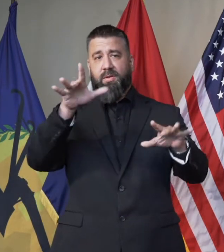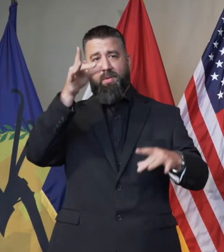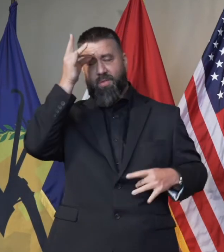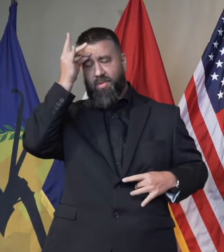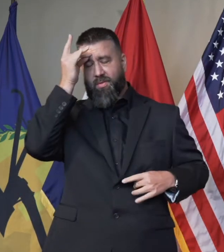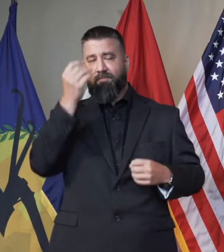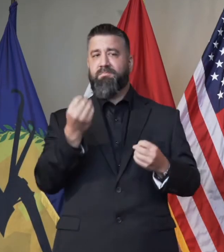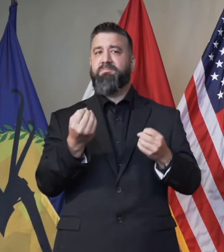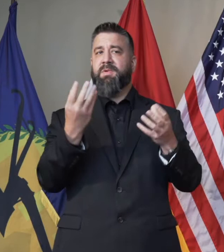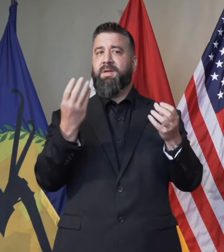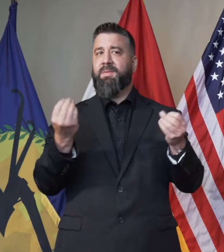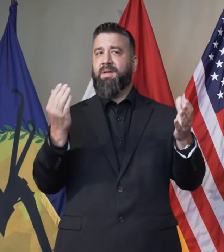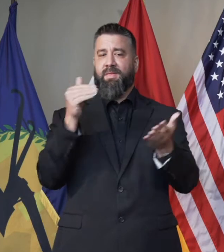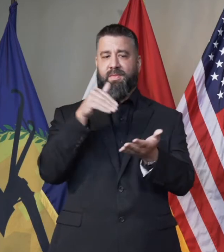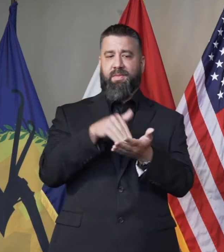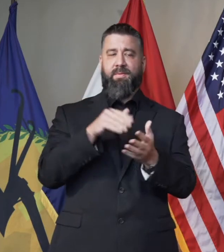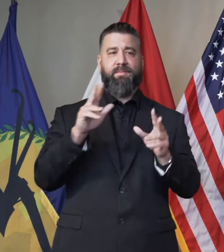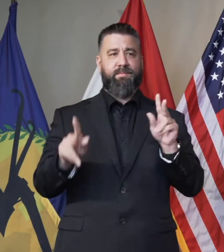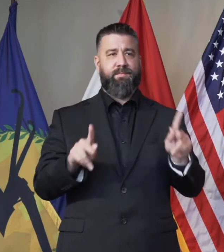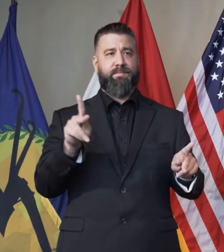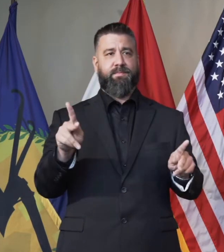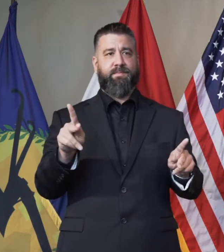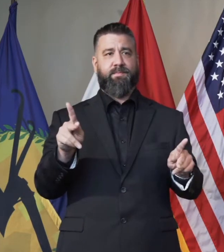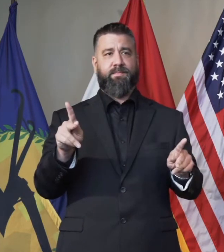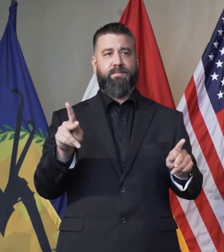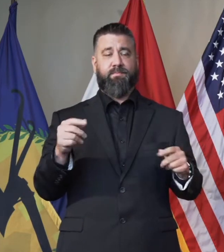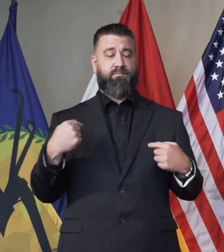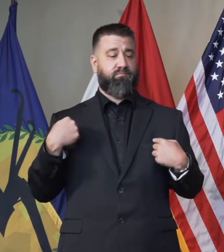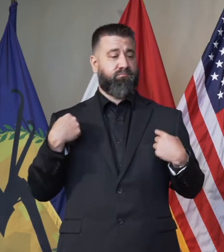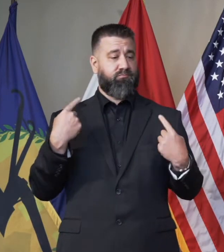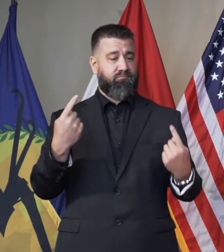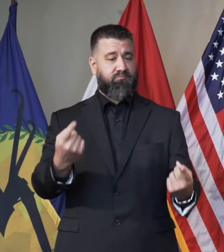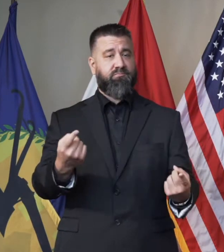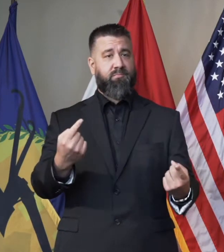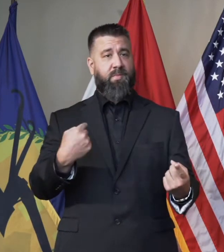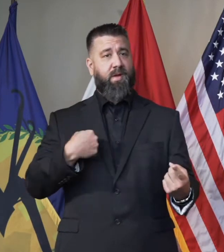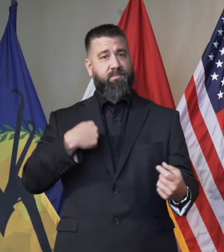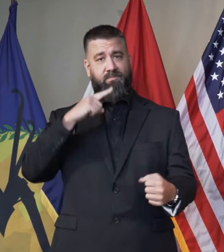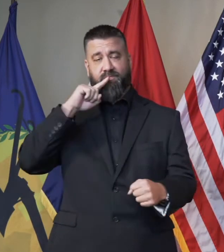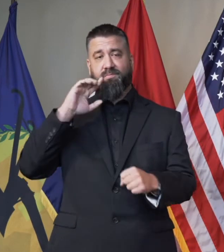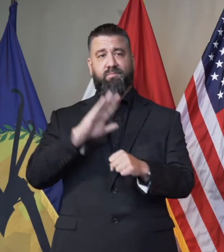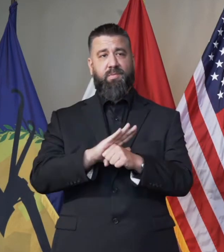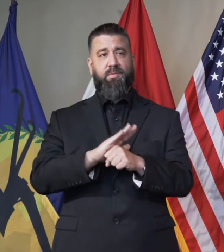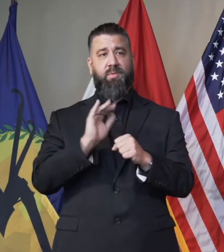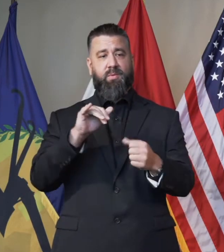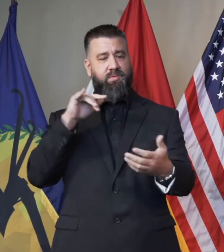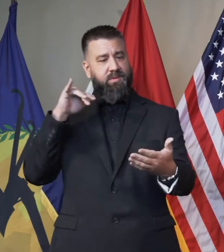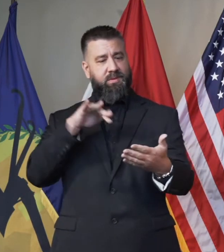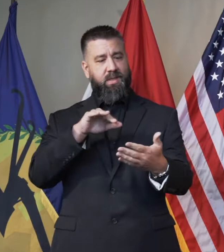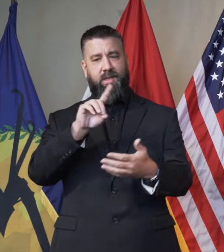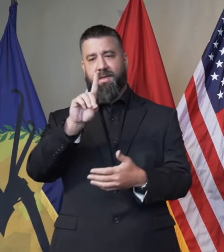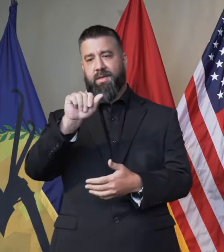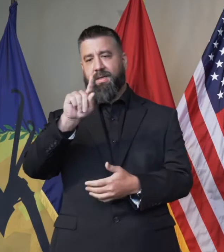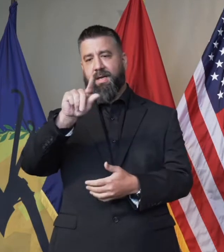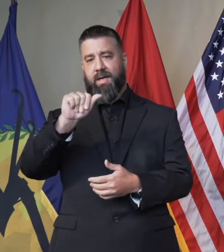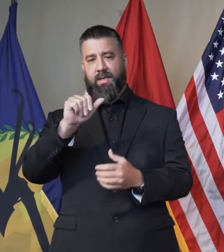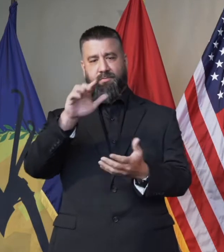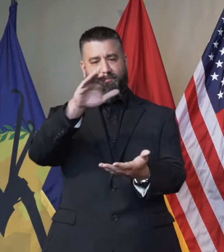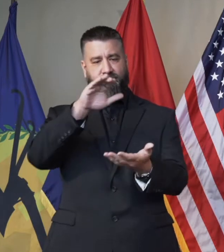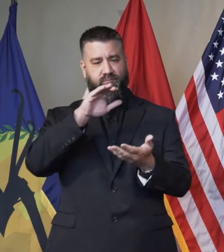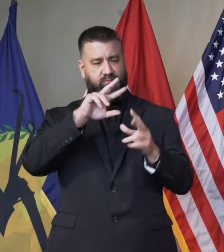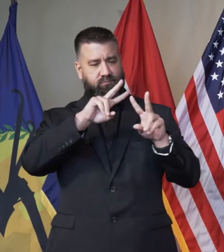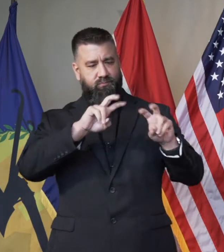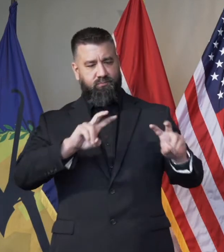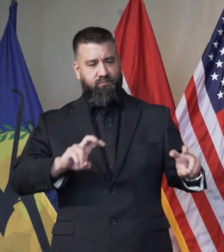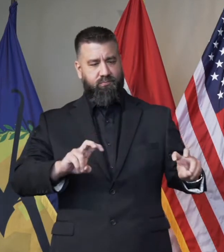as well. Throughout the pandemic, I've consistently promised that we would study the data, listen to